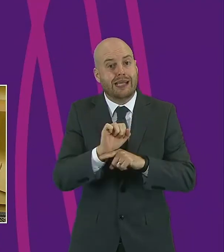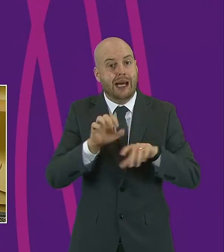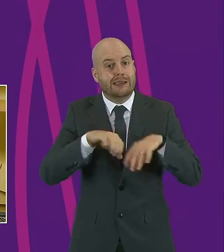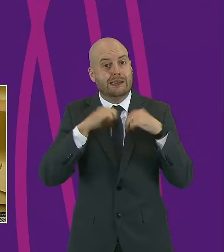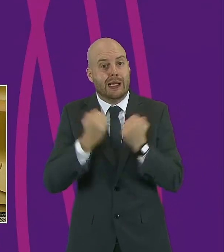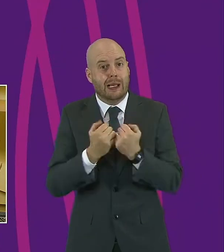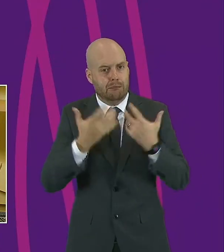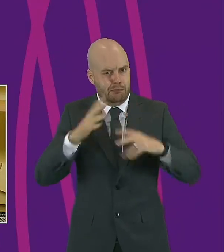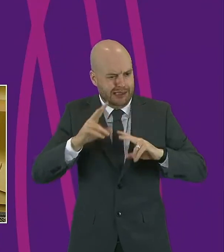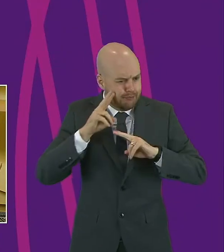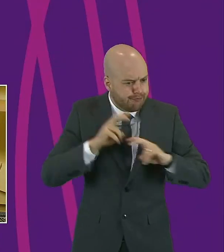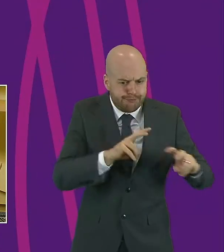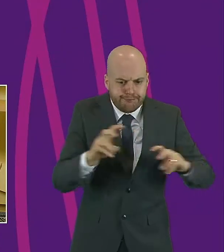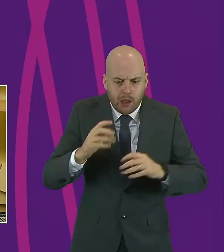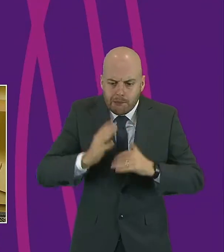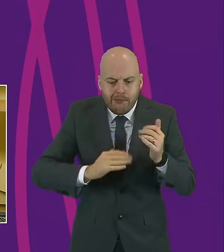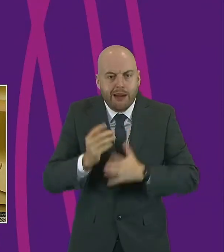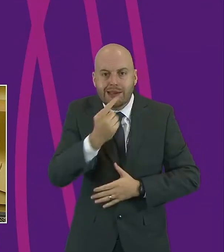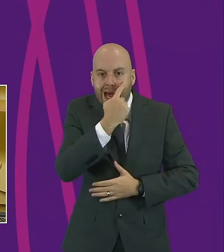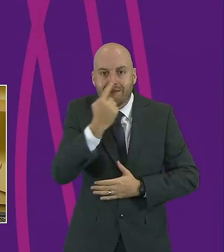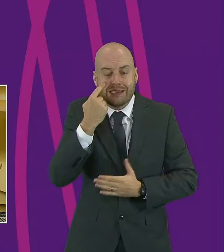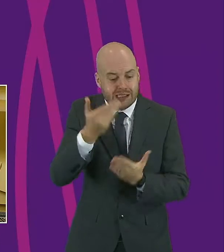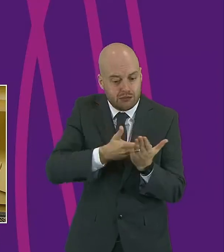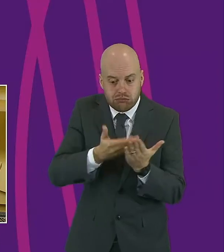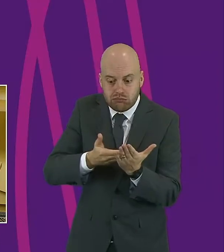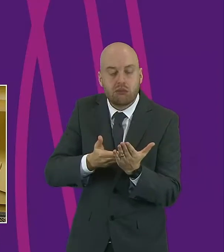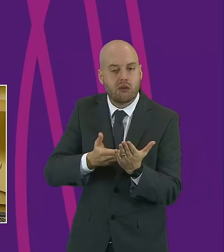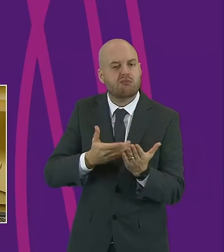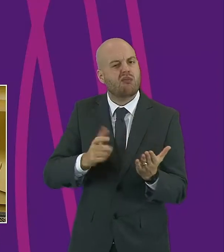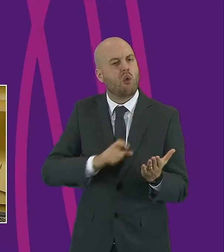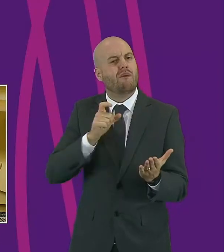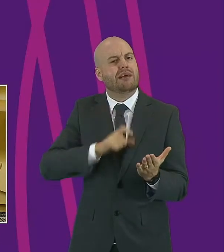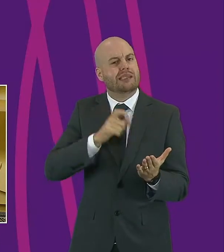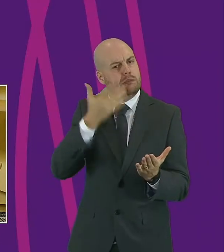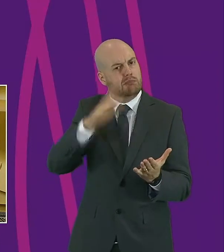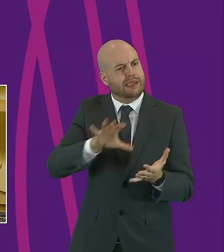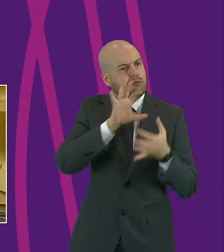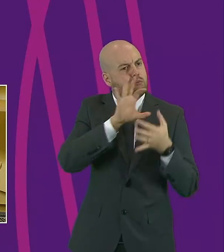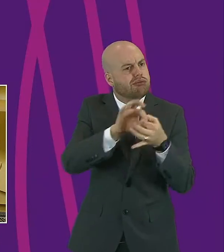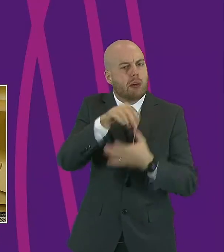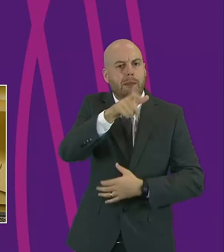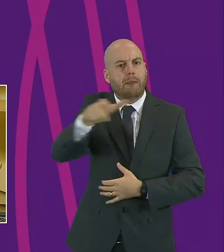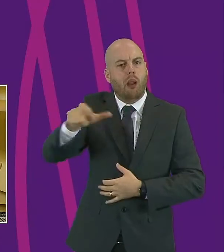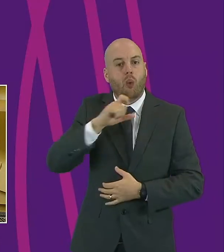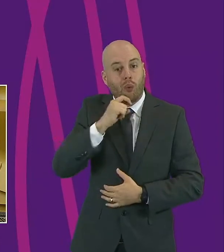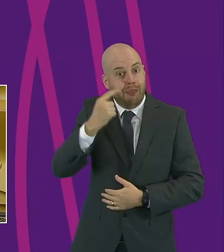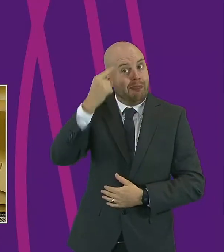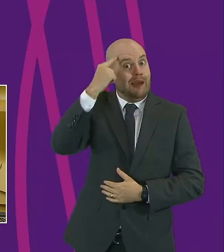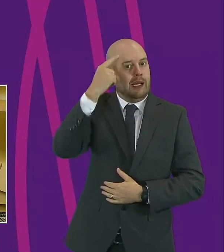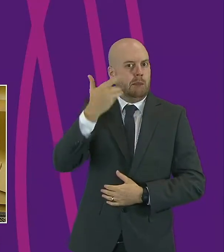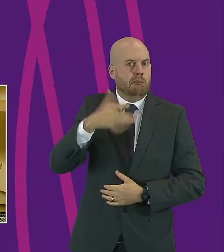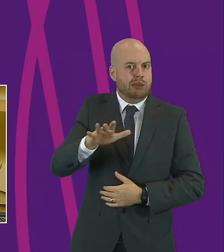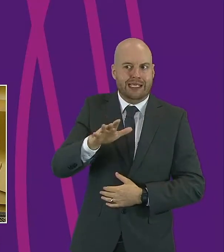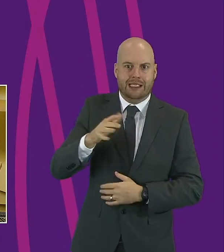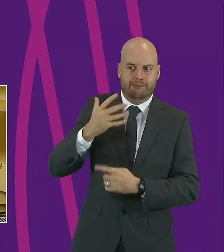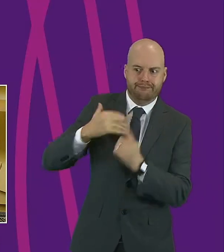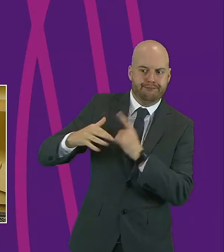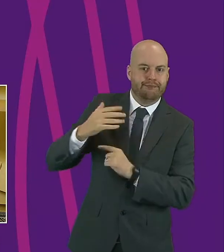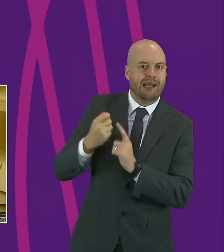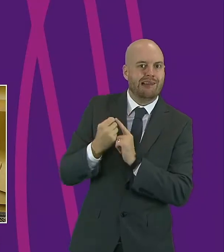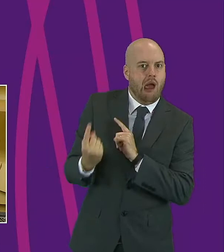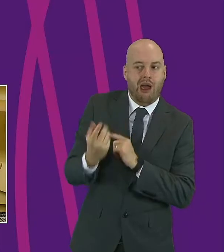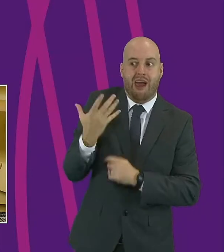that the vast majority of contacts are being identified, and most of them are being identified quickly. However, the clusters and new